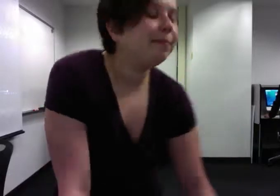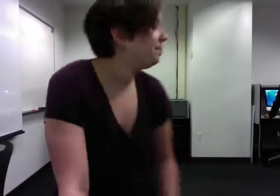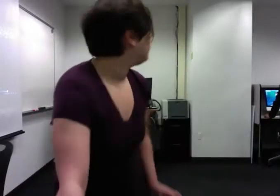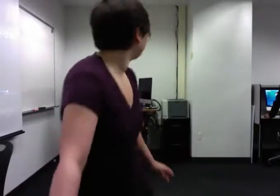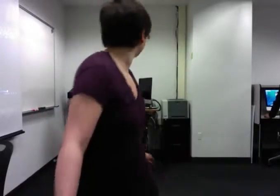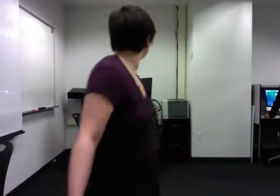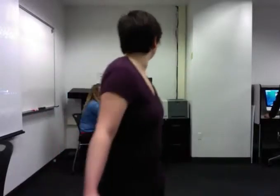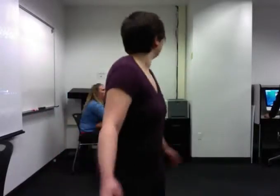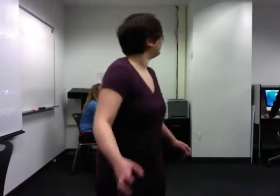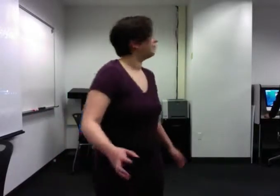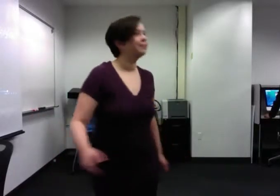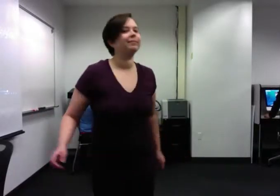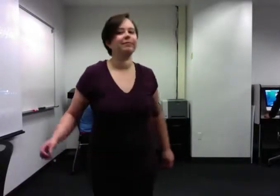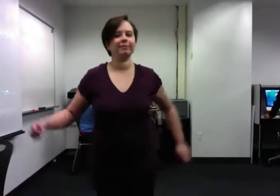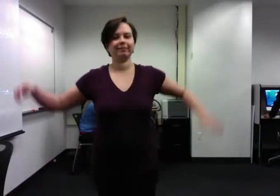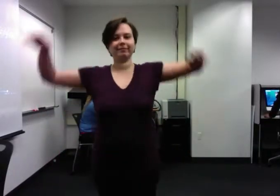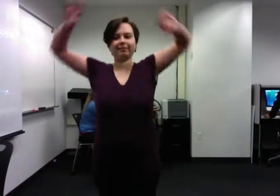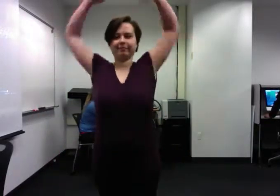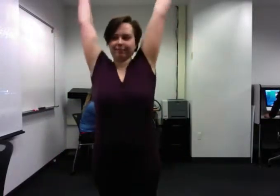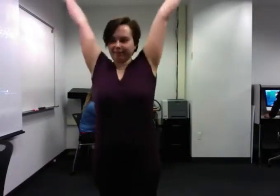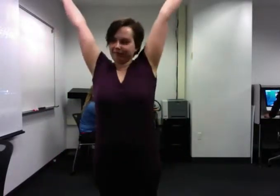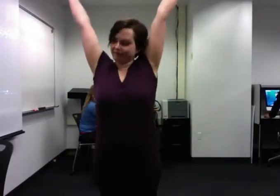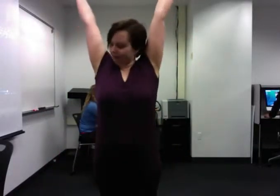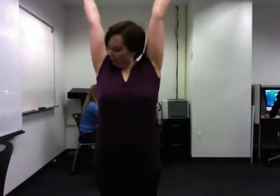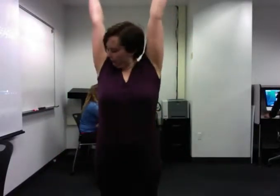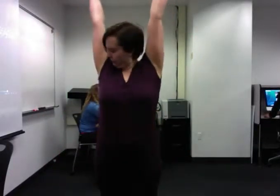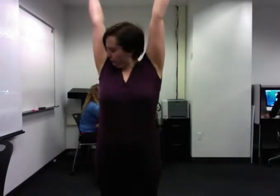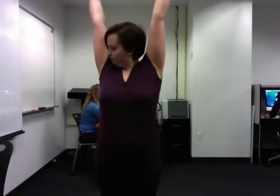to be interpreters, not translators.